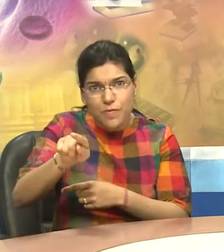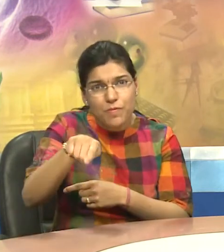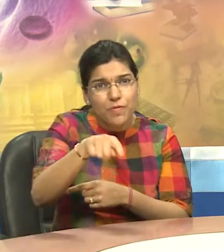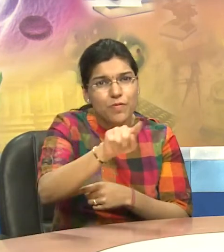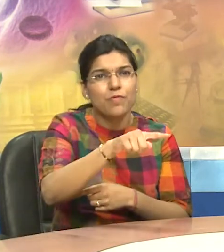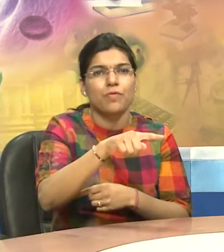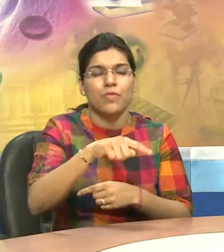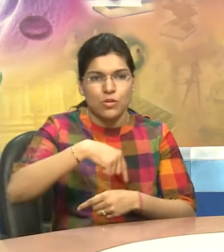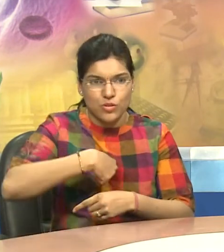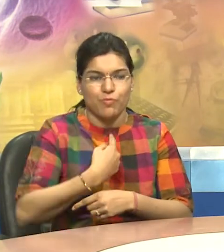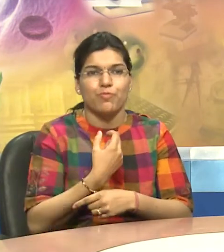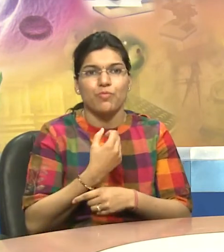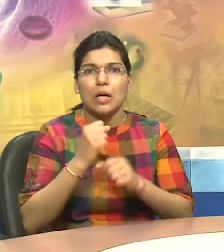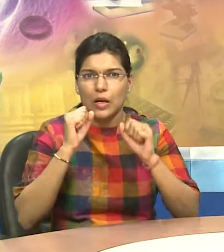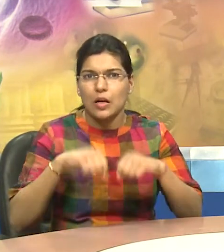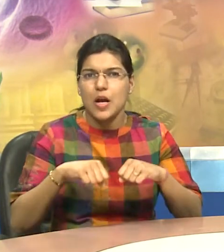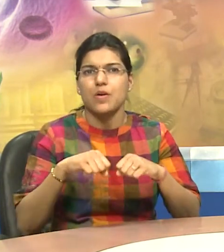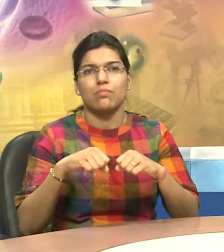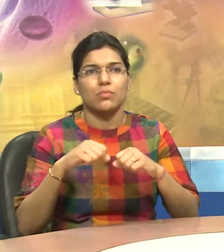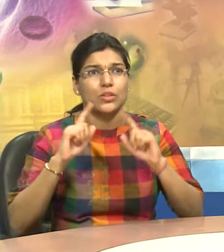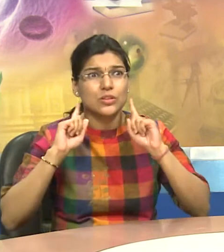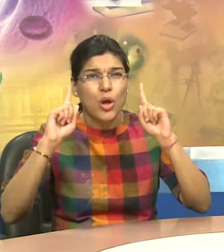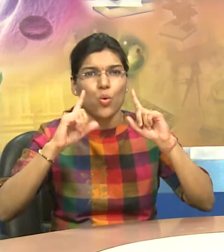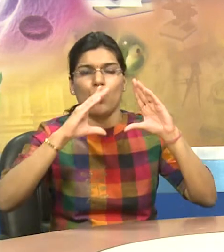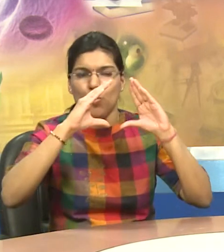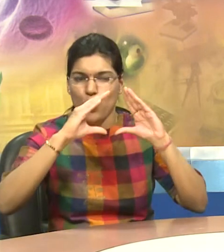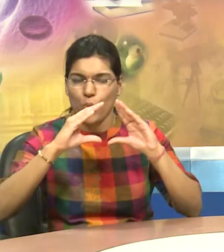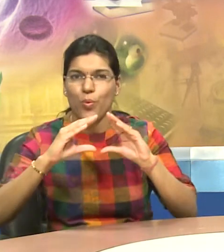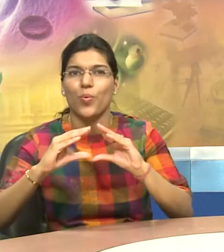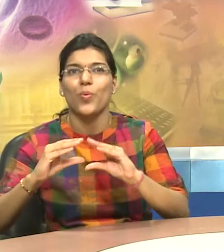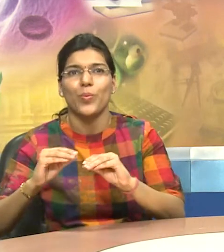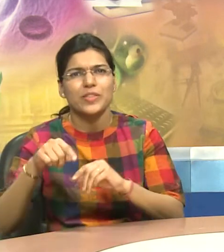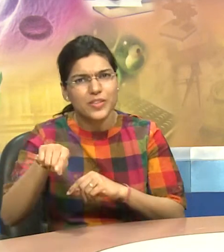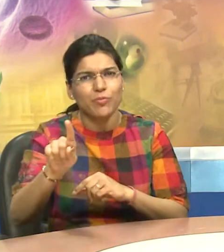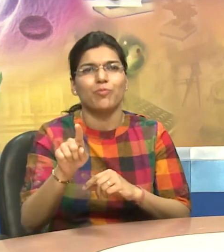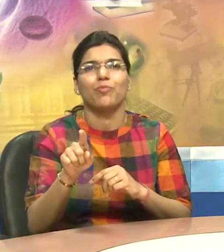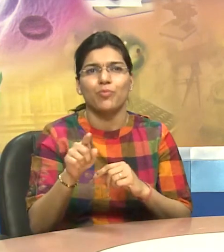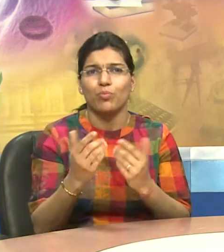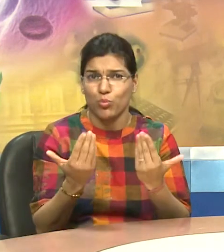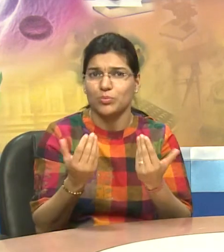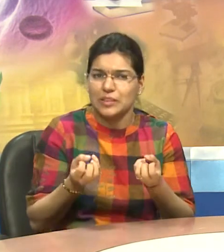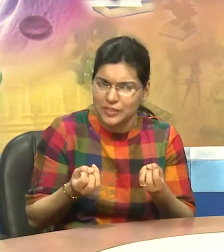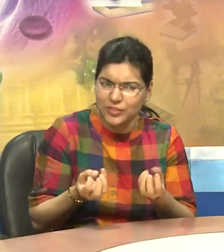People to practice self to create lessened sound.